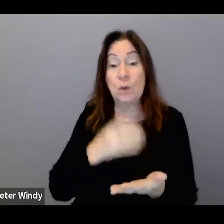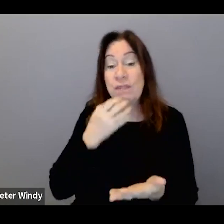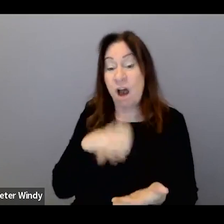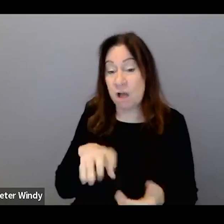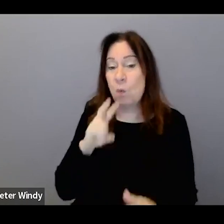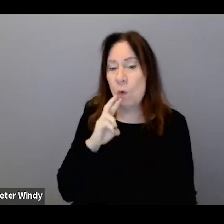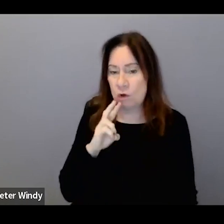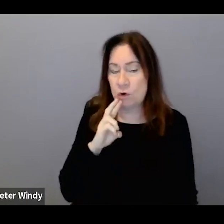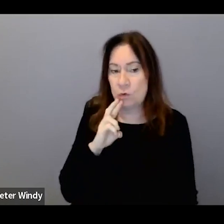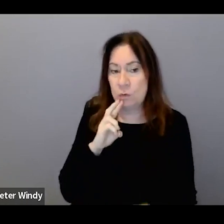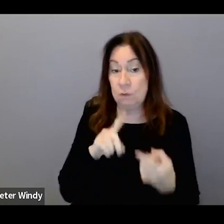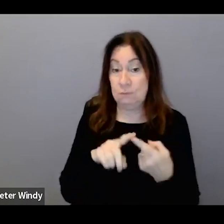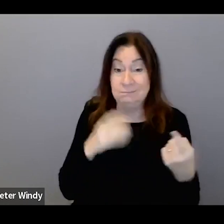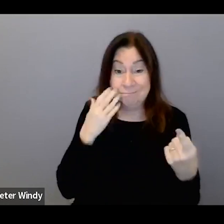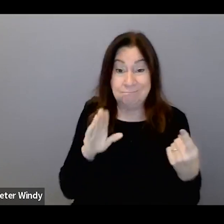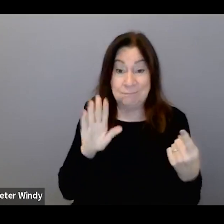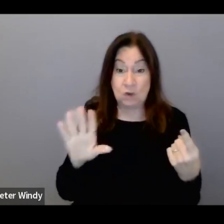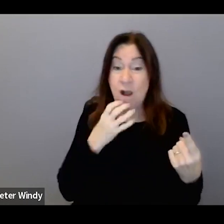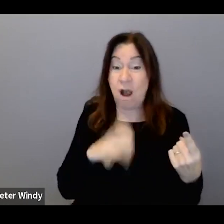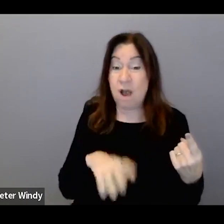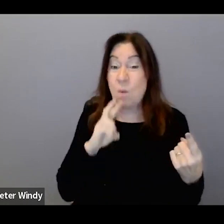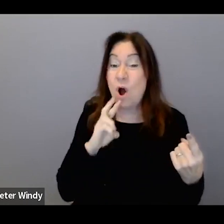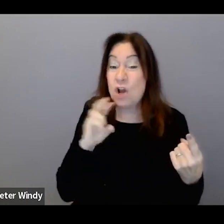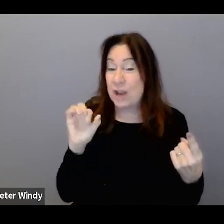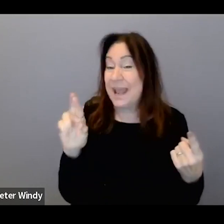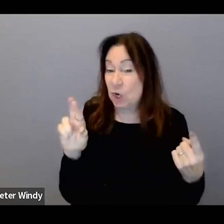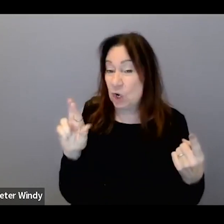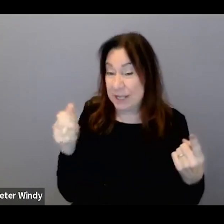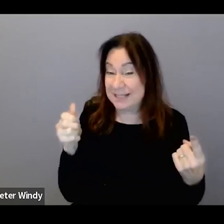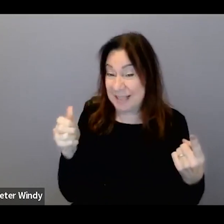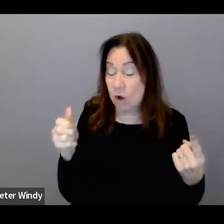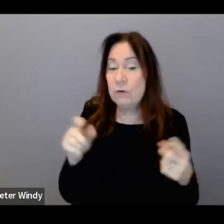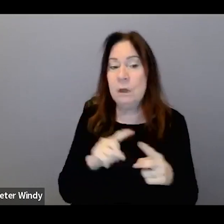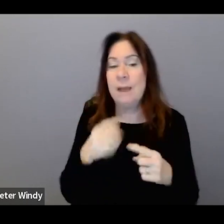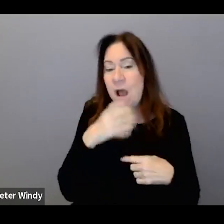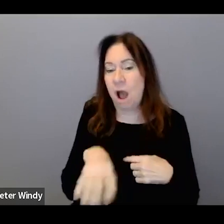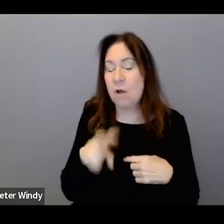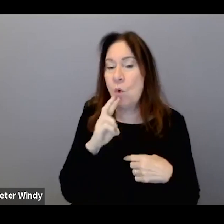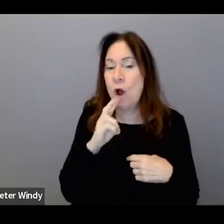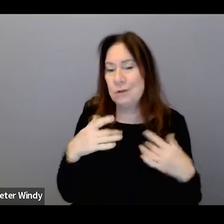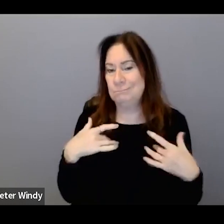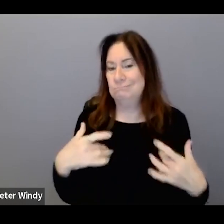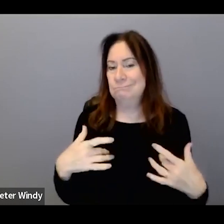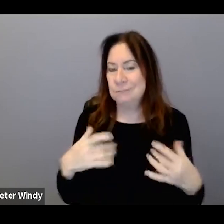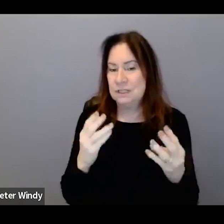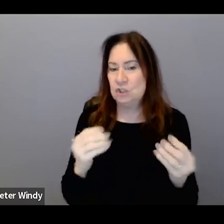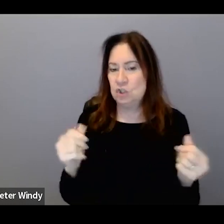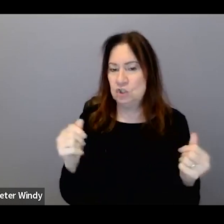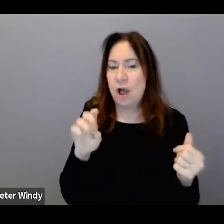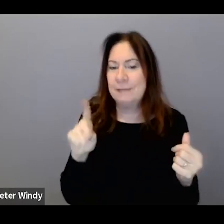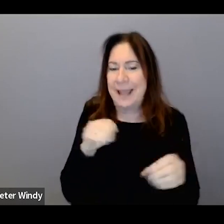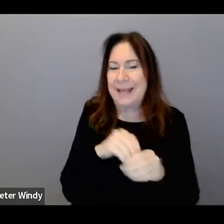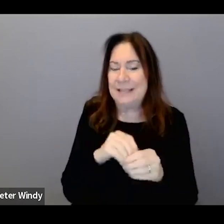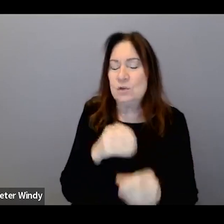because, one, we don't know what your hot water heater has in it, but hot water is more likely to dissolve lead into your drinking